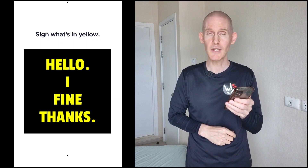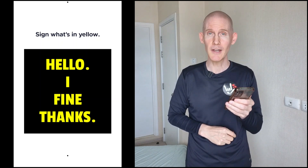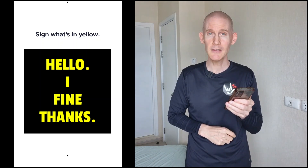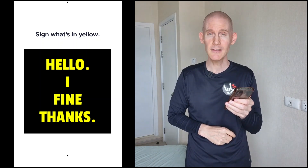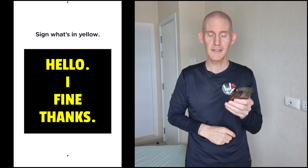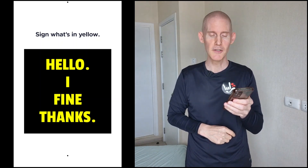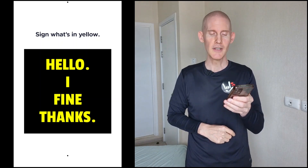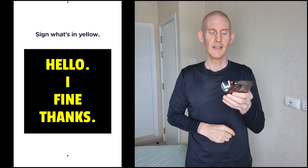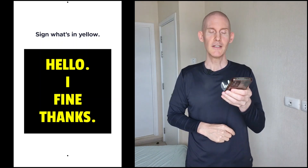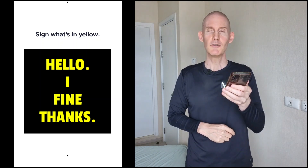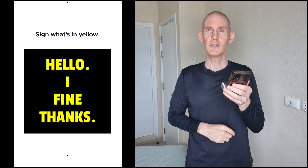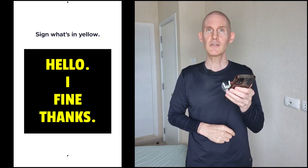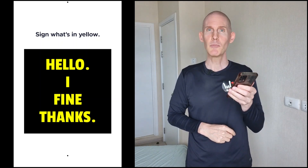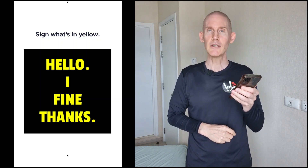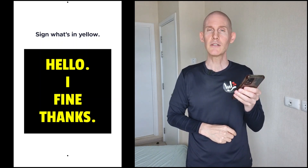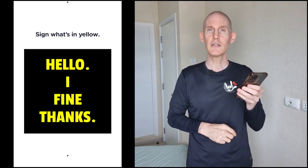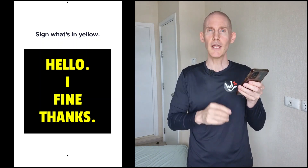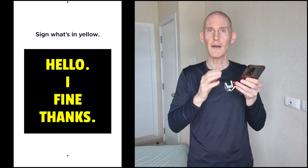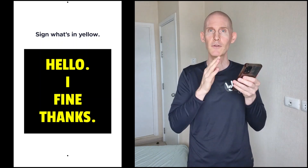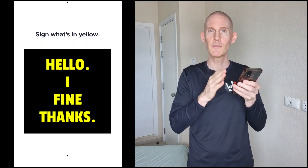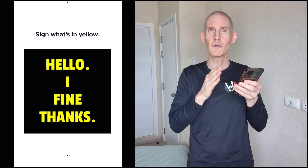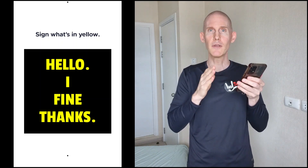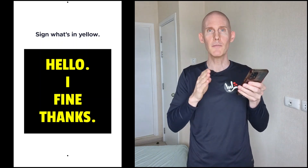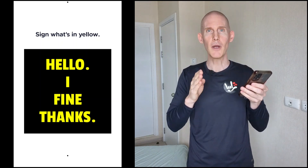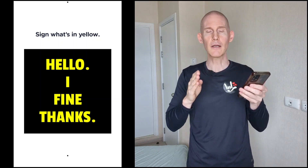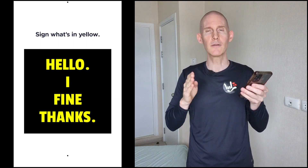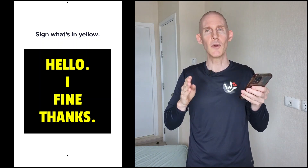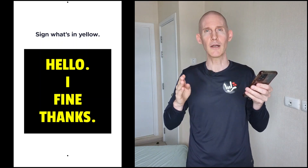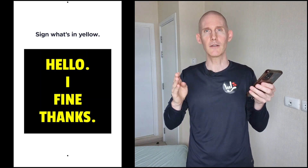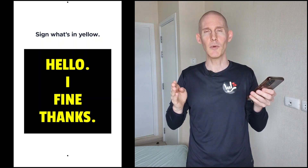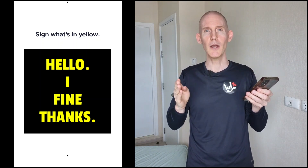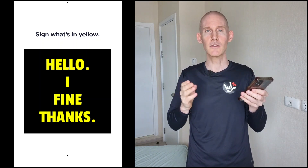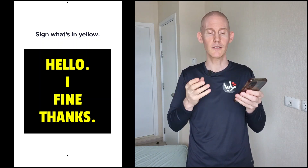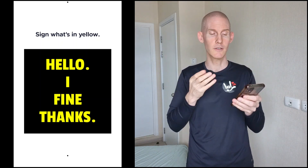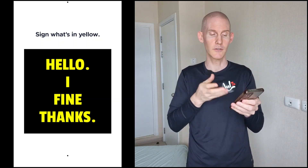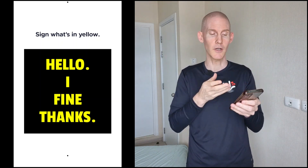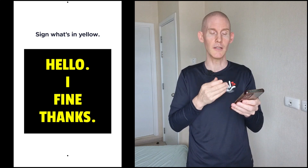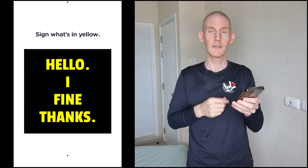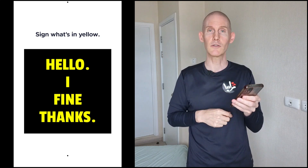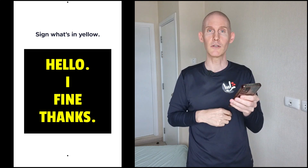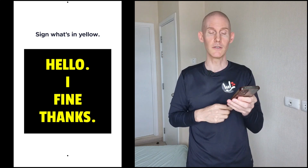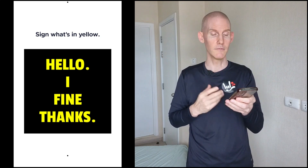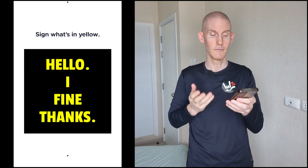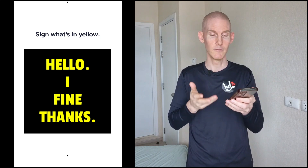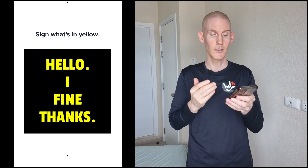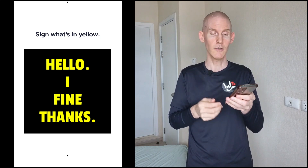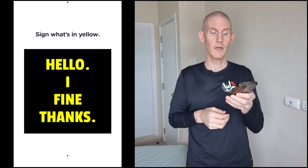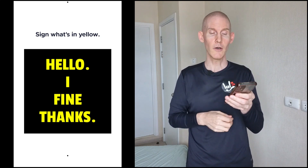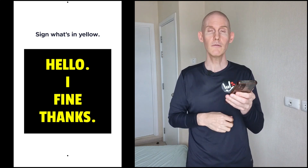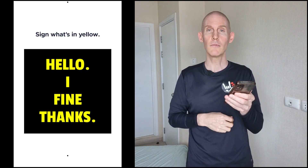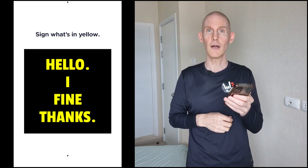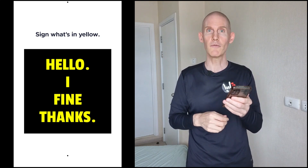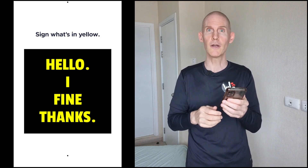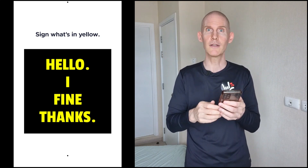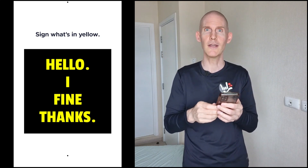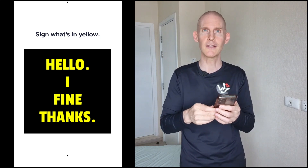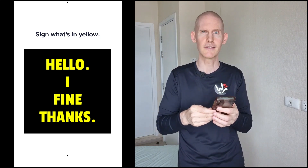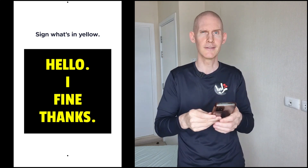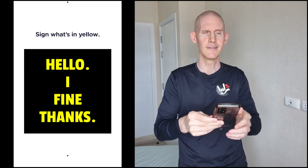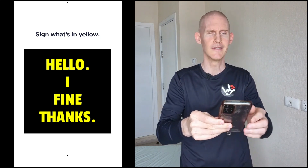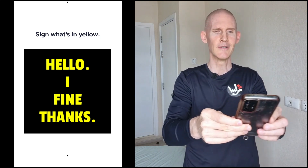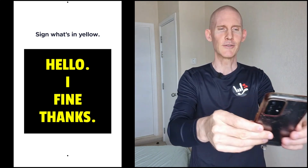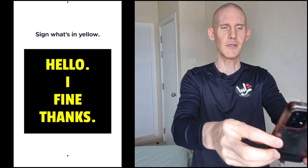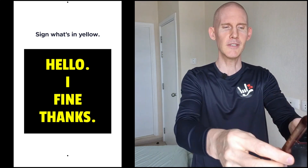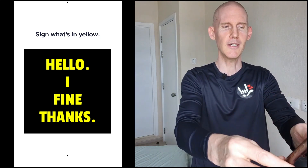individual signs. You just basically have to put them back to back to back to sign this little, hello, I fine,